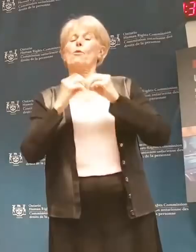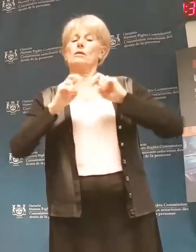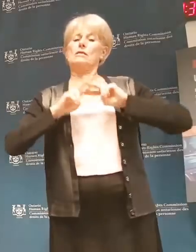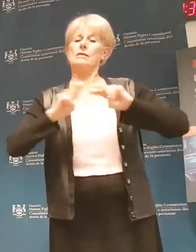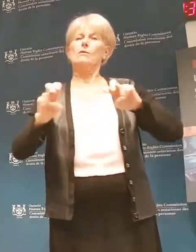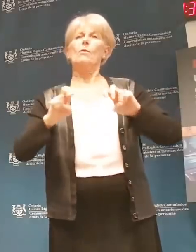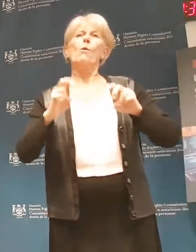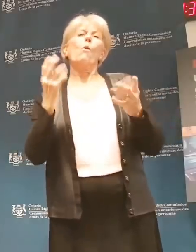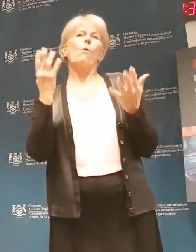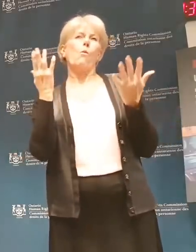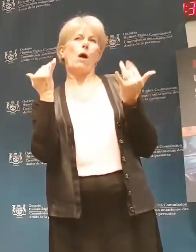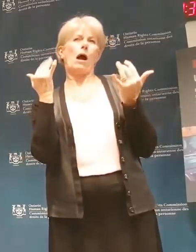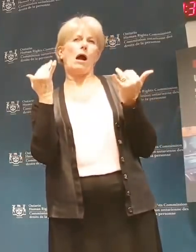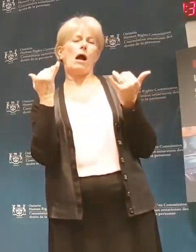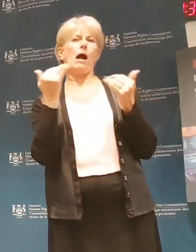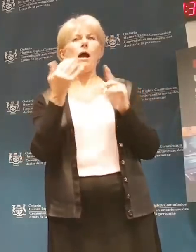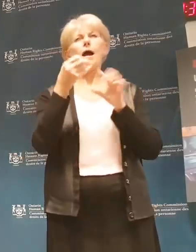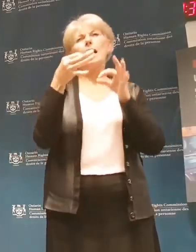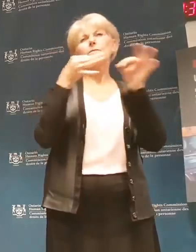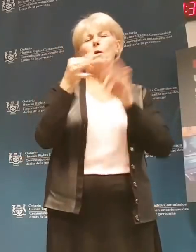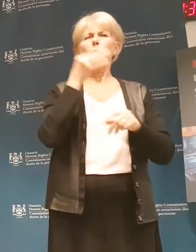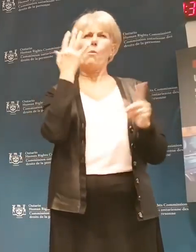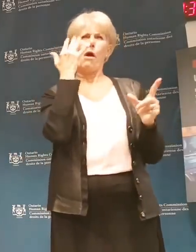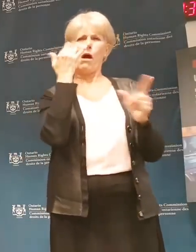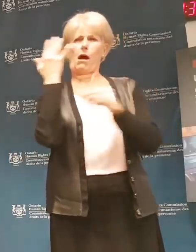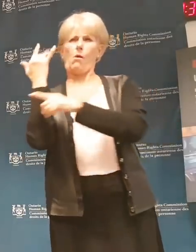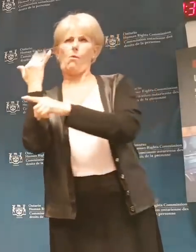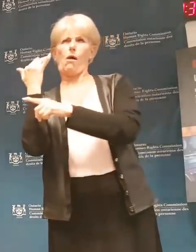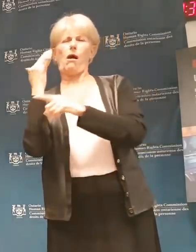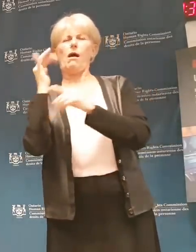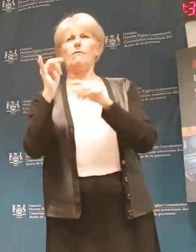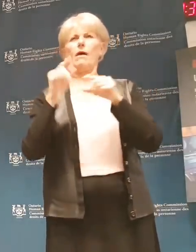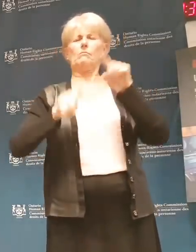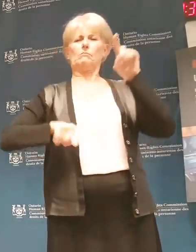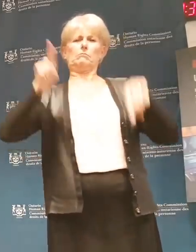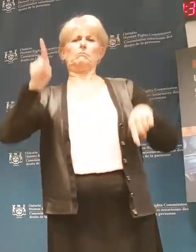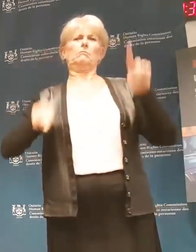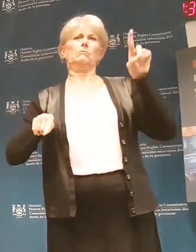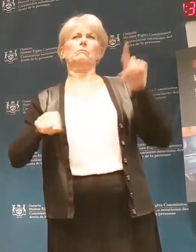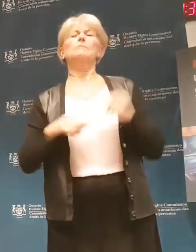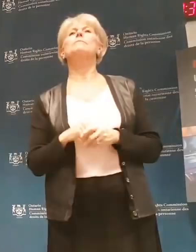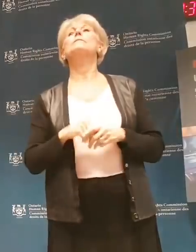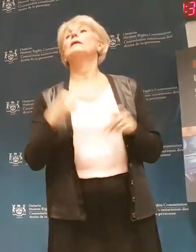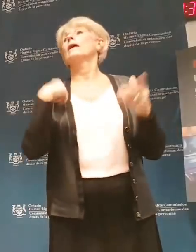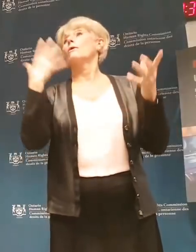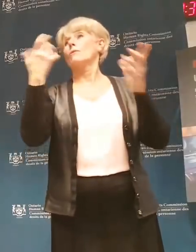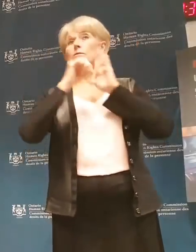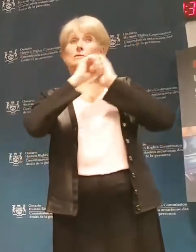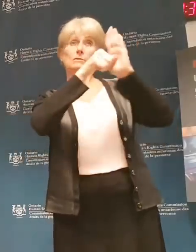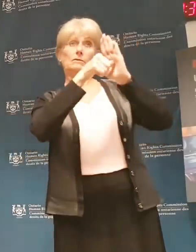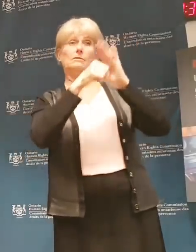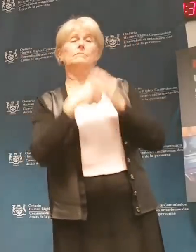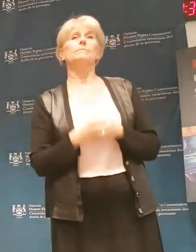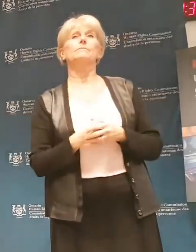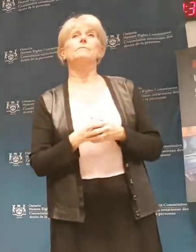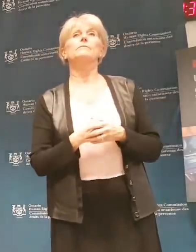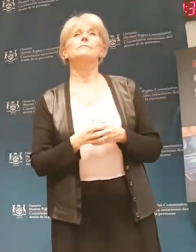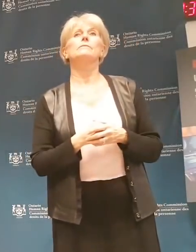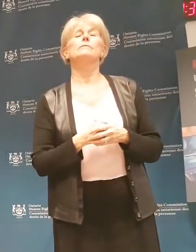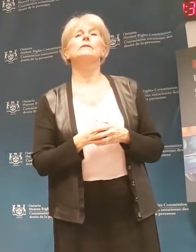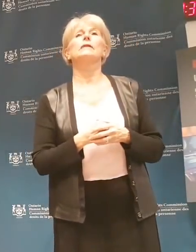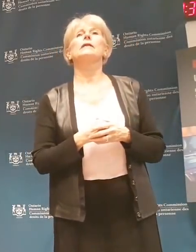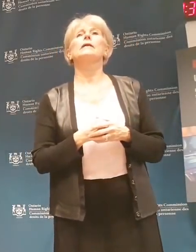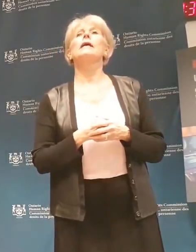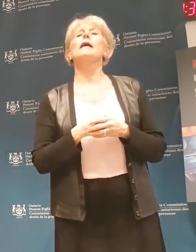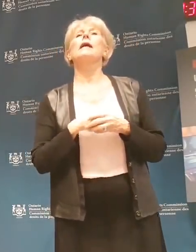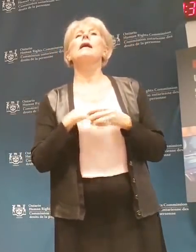to explore the various explanations for these racial disparities. I should stress, however, that the